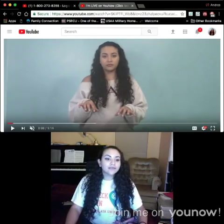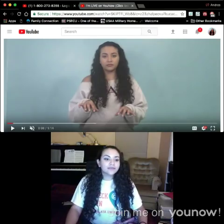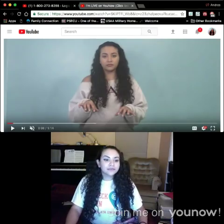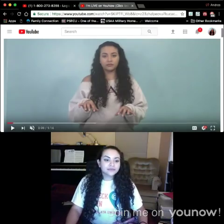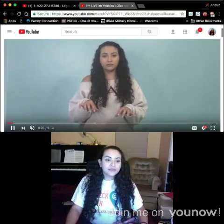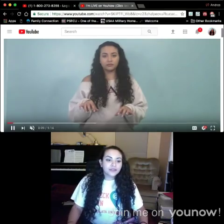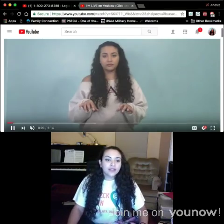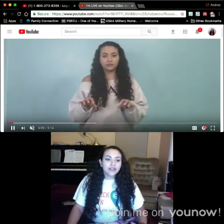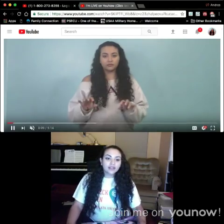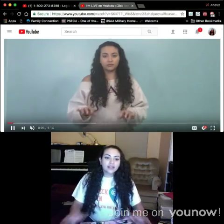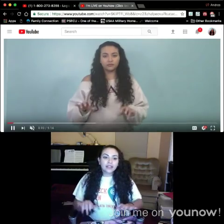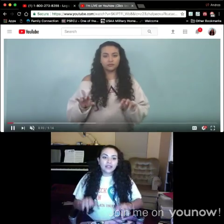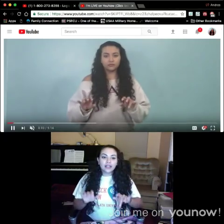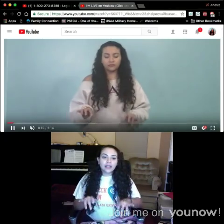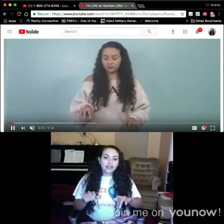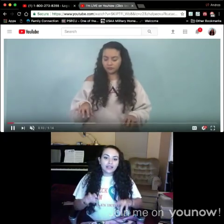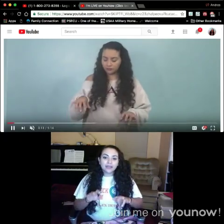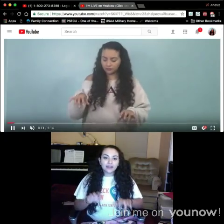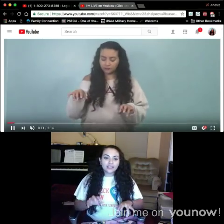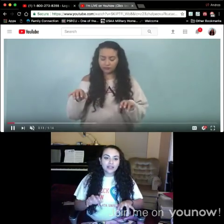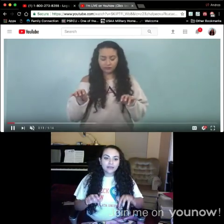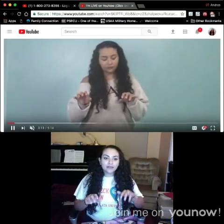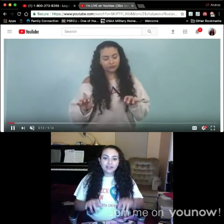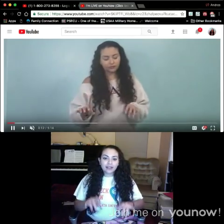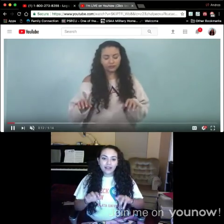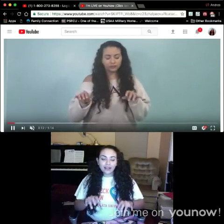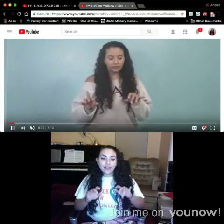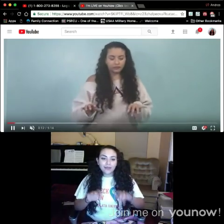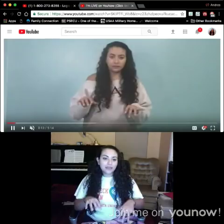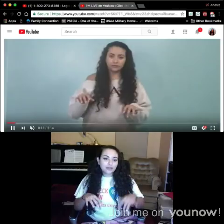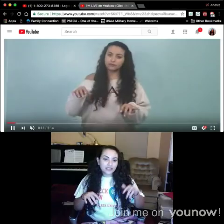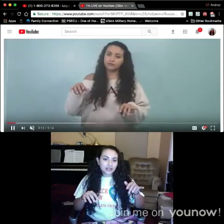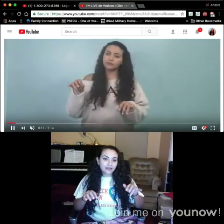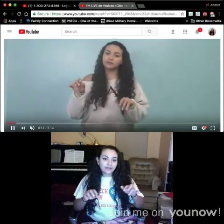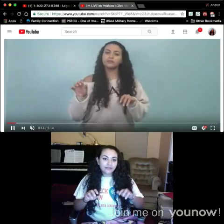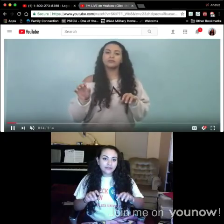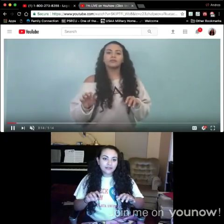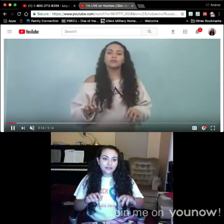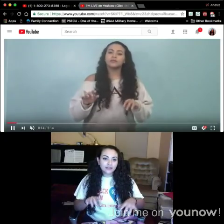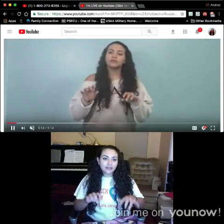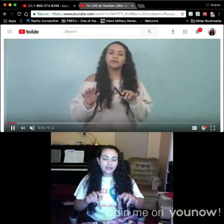hard. La la la la, piano stuff. La la la la, piano stuff.